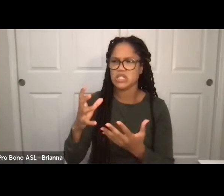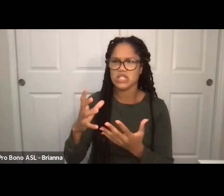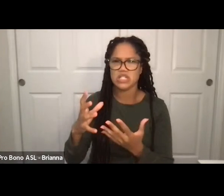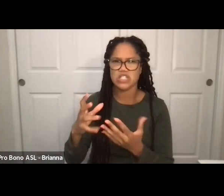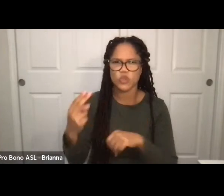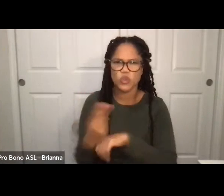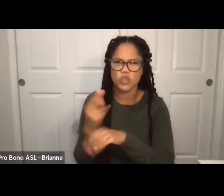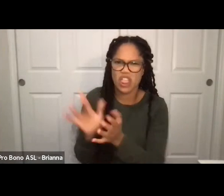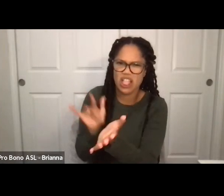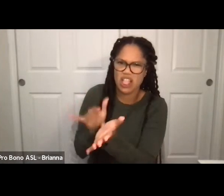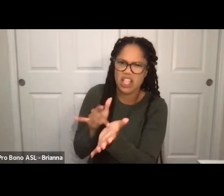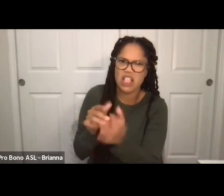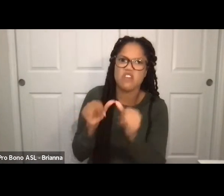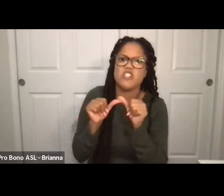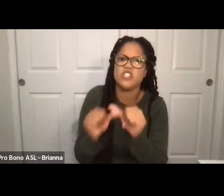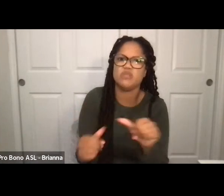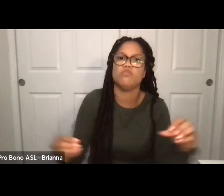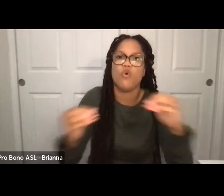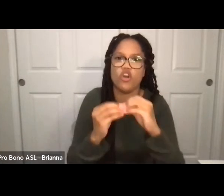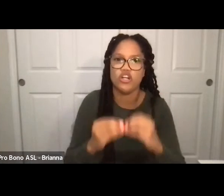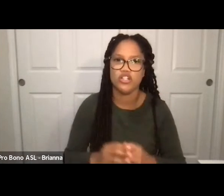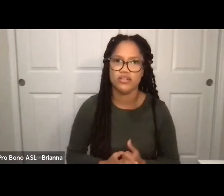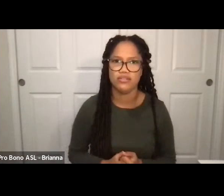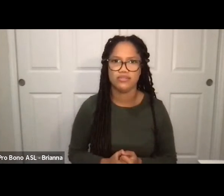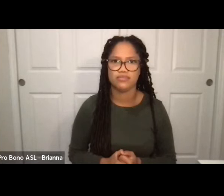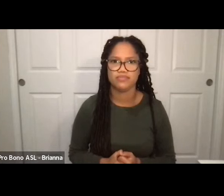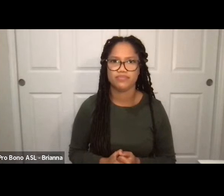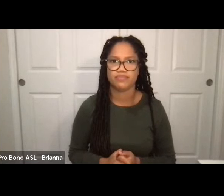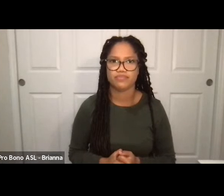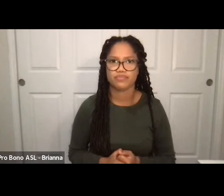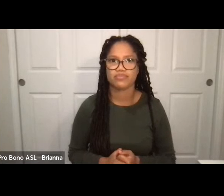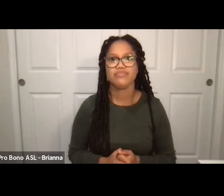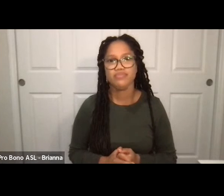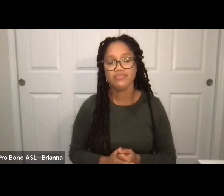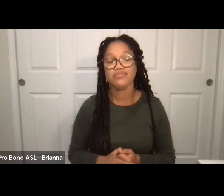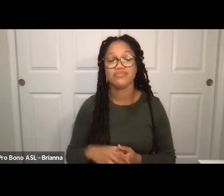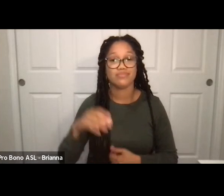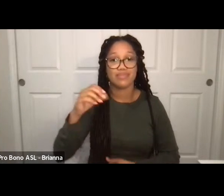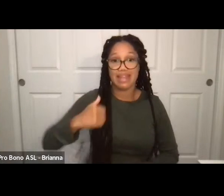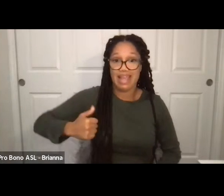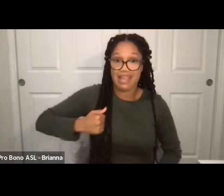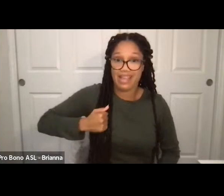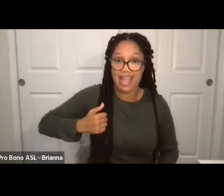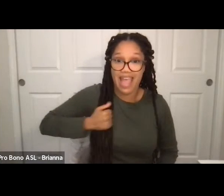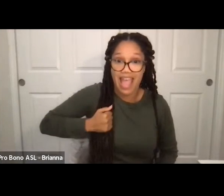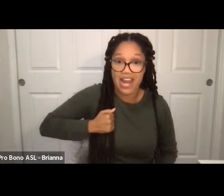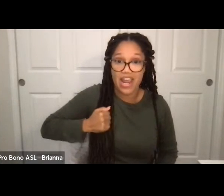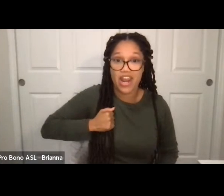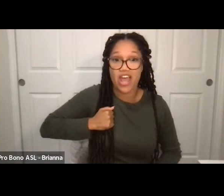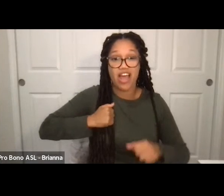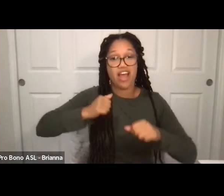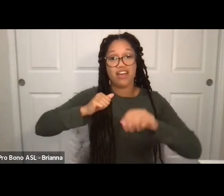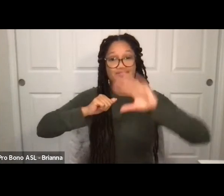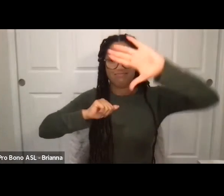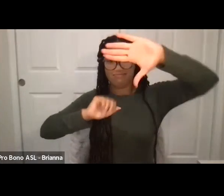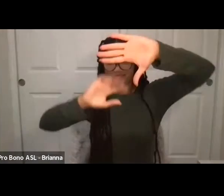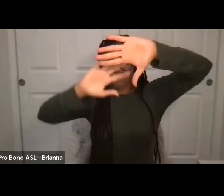the Americas. So from, the top of Canada to the bottom of Chile, right? From,